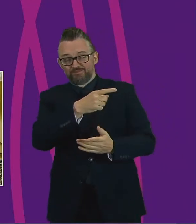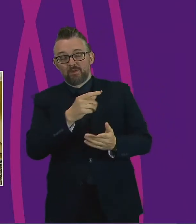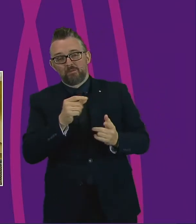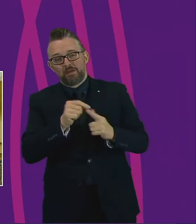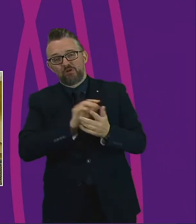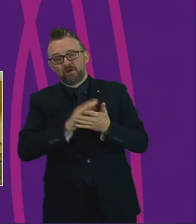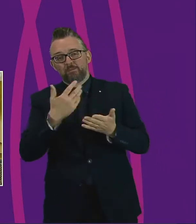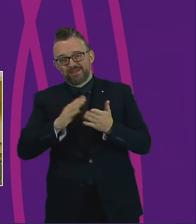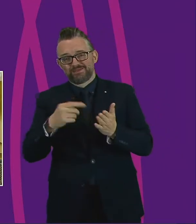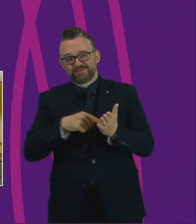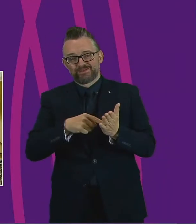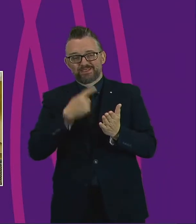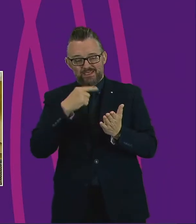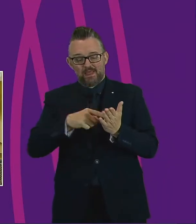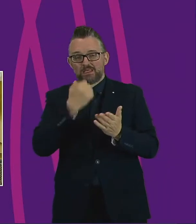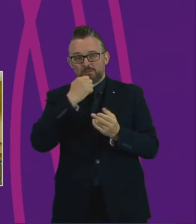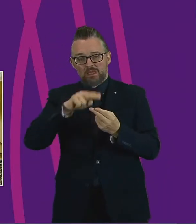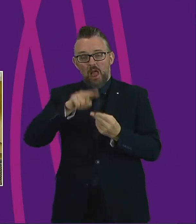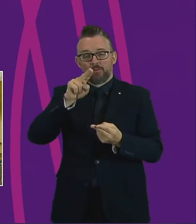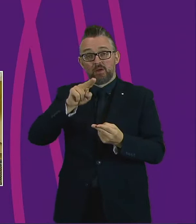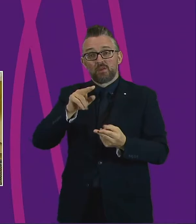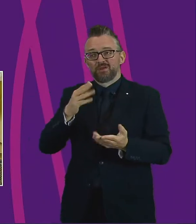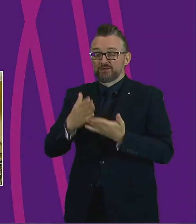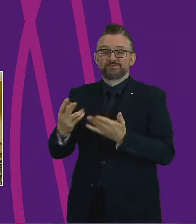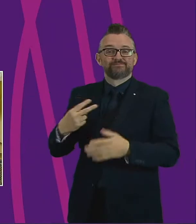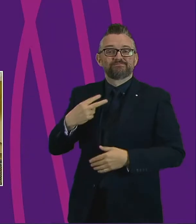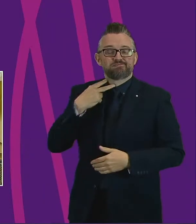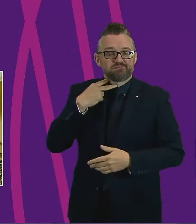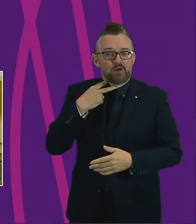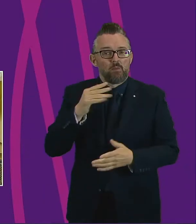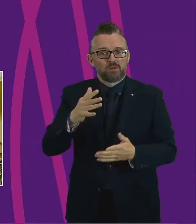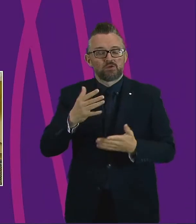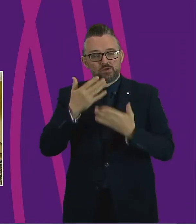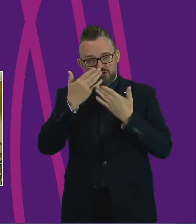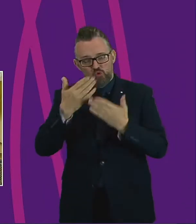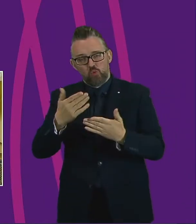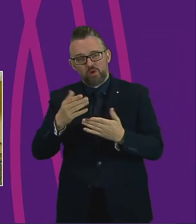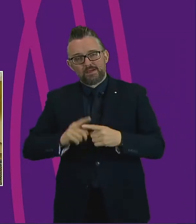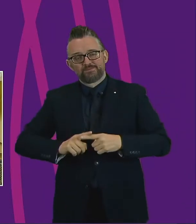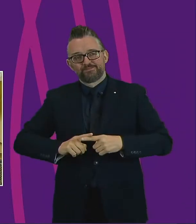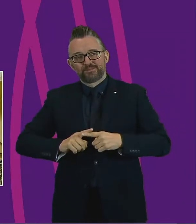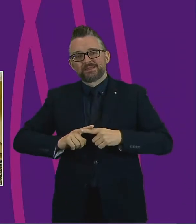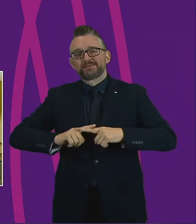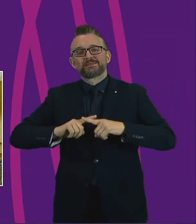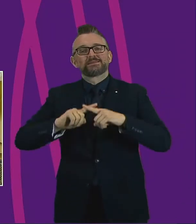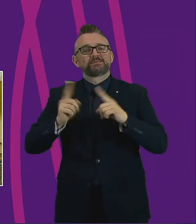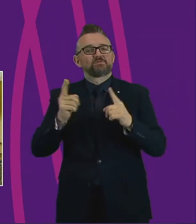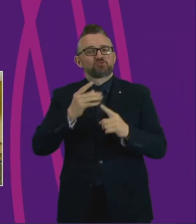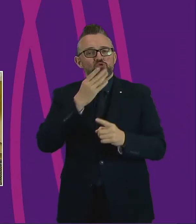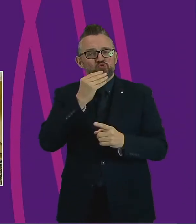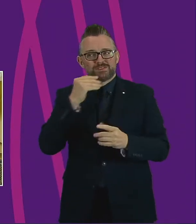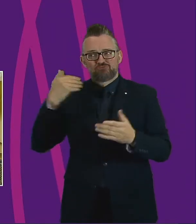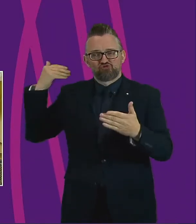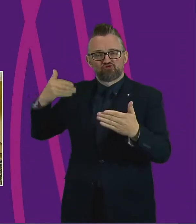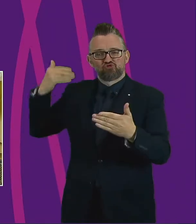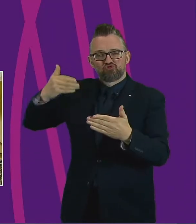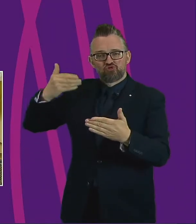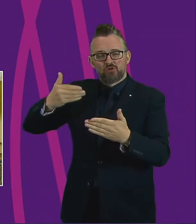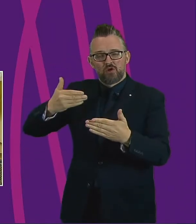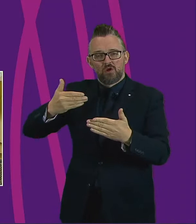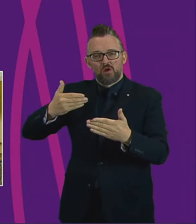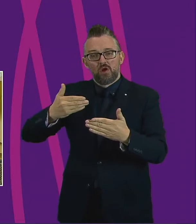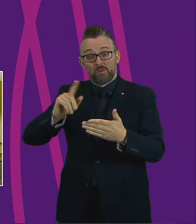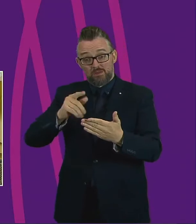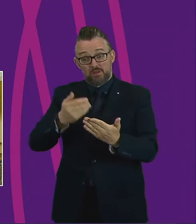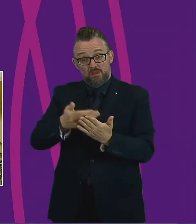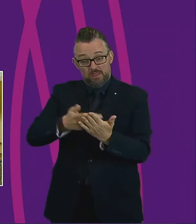highlights, which is regrettable, but these will reflect different circumstances and different shifts in our energy mix reflecting those circumstances. What those figures